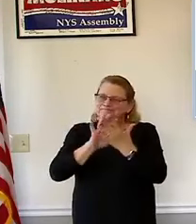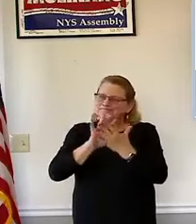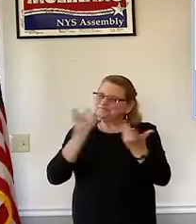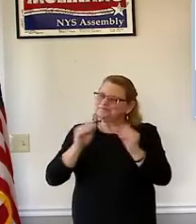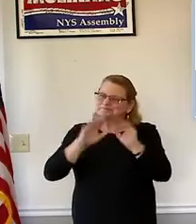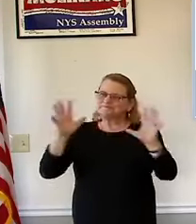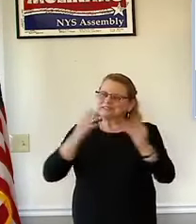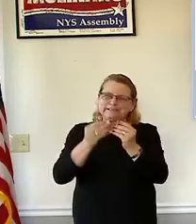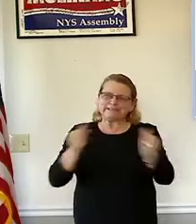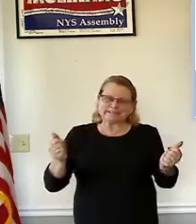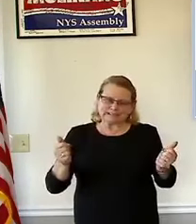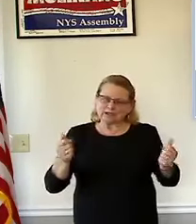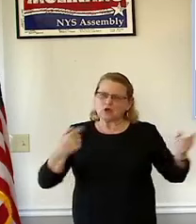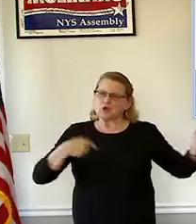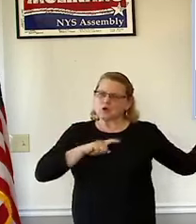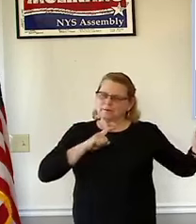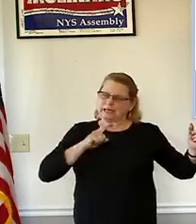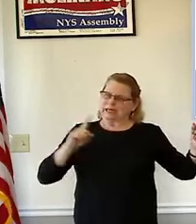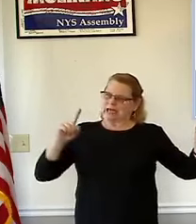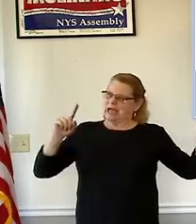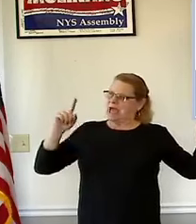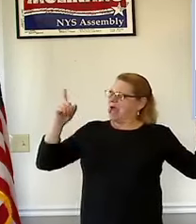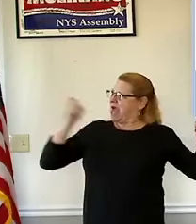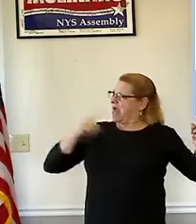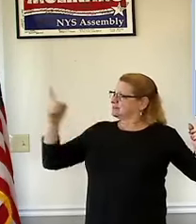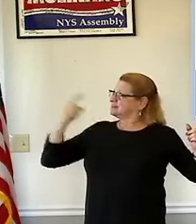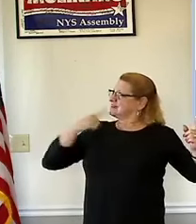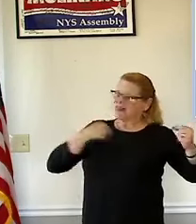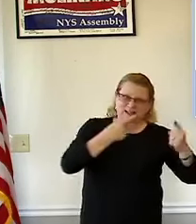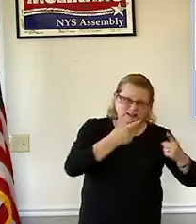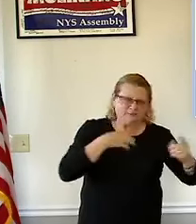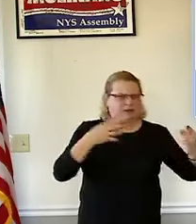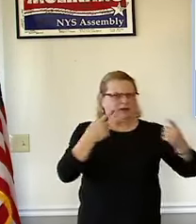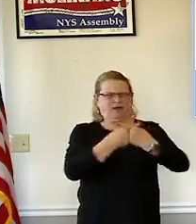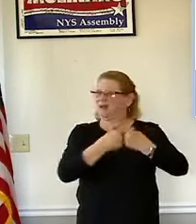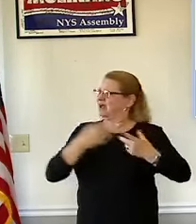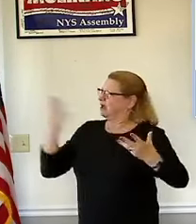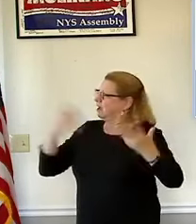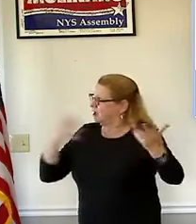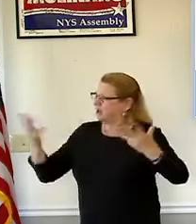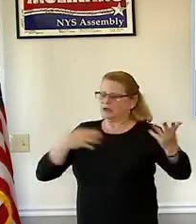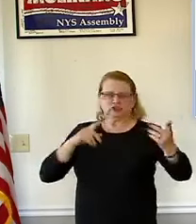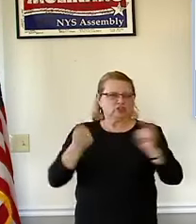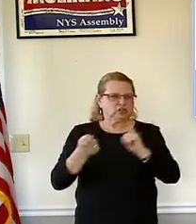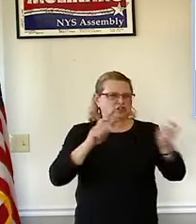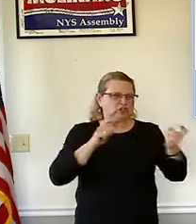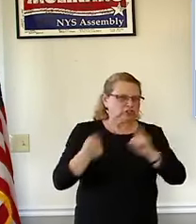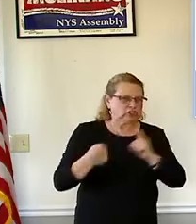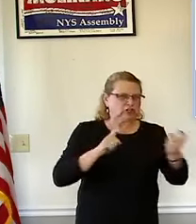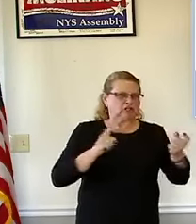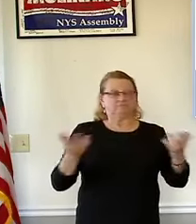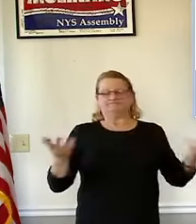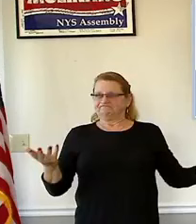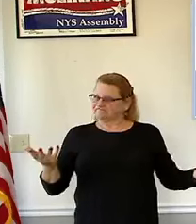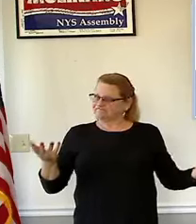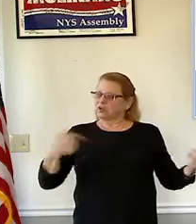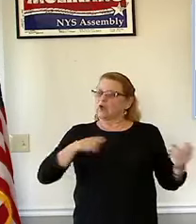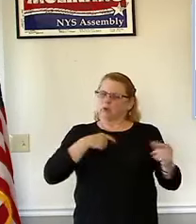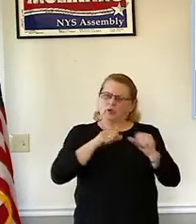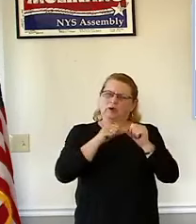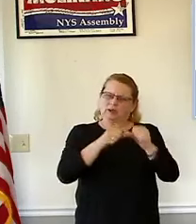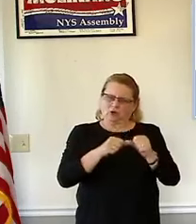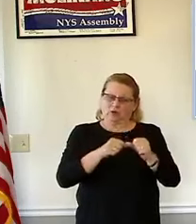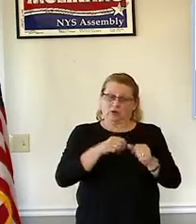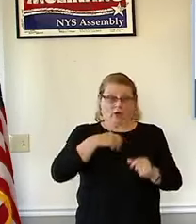has gone away, and we're being asked to give directions that are being contradicted from day to day. So we're going to keep at it. If you have a question,